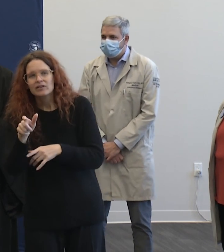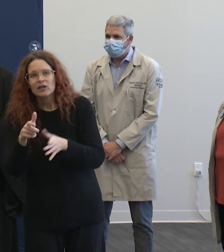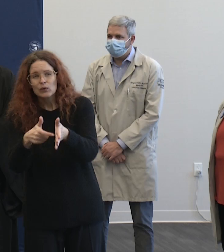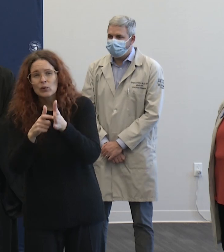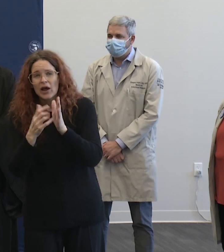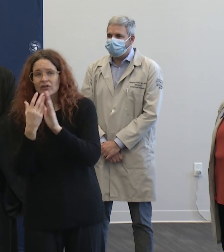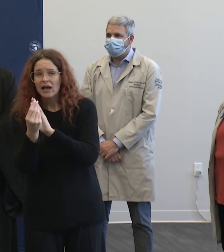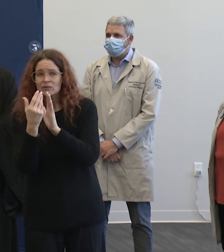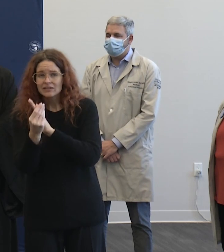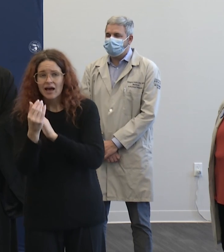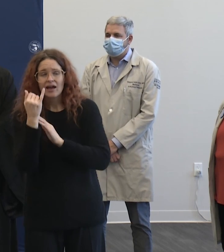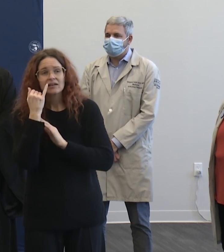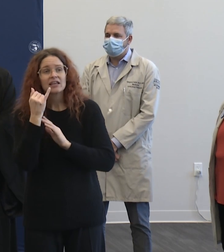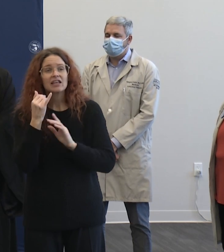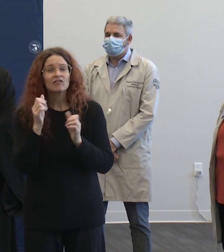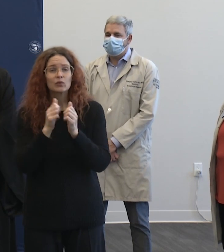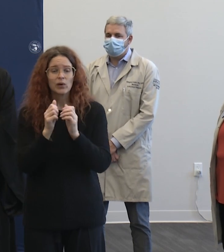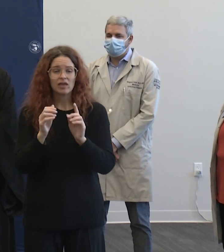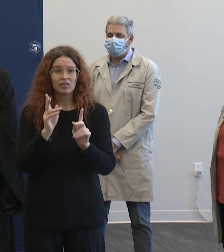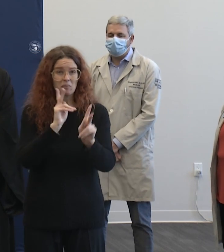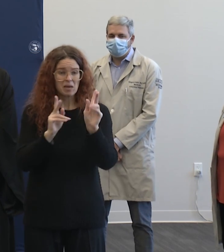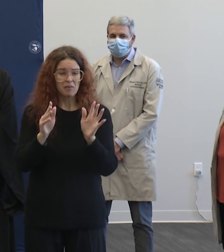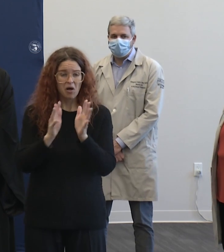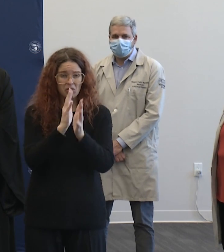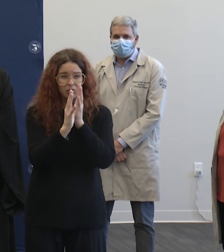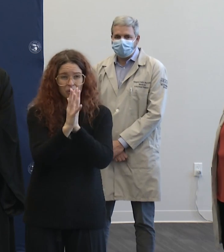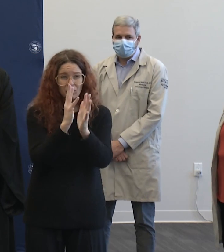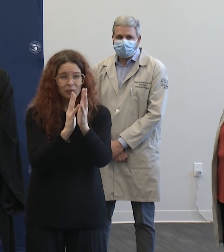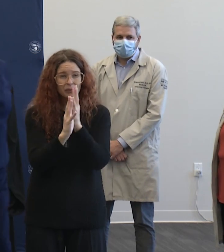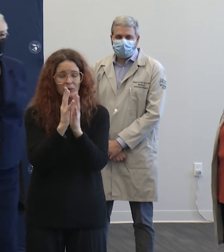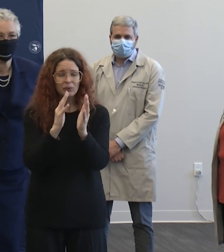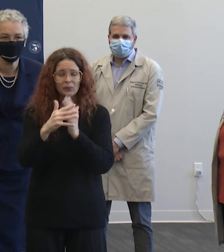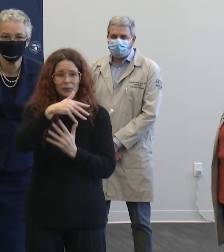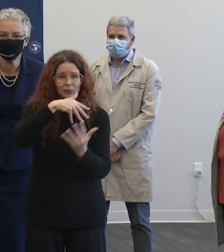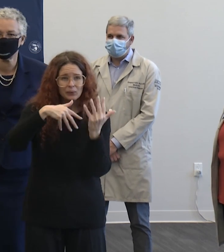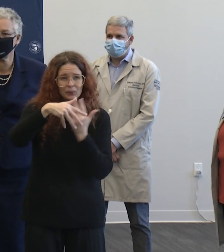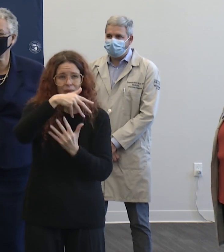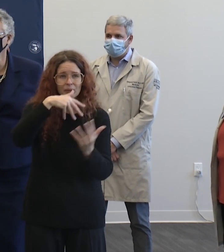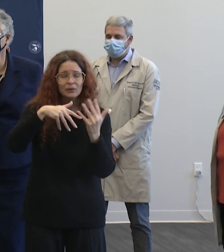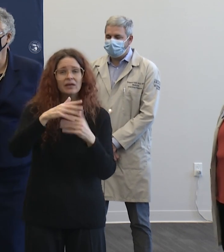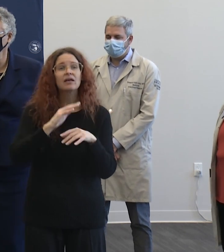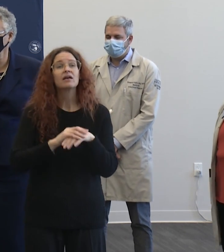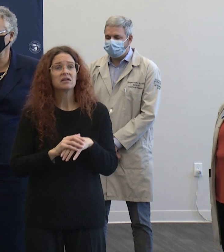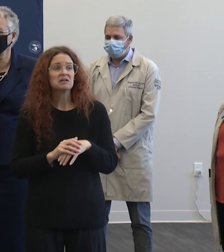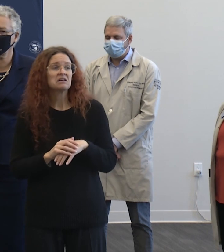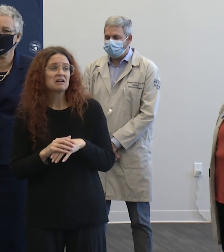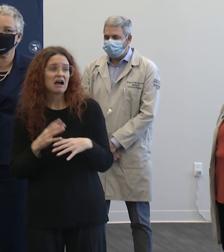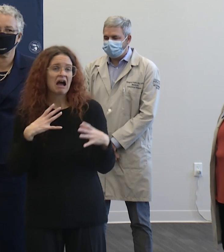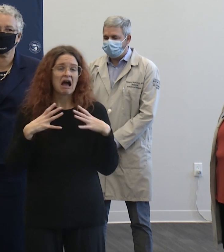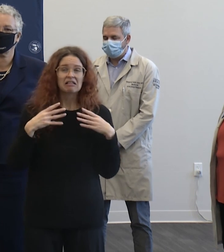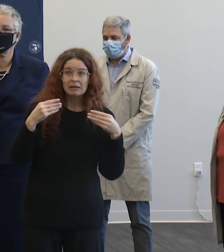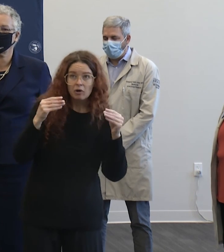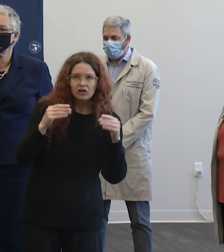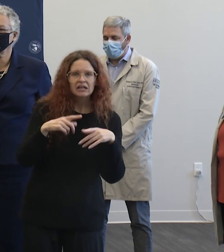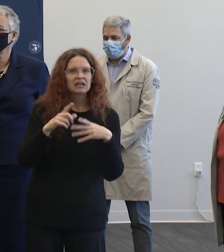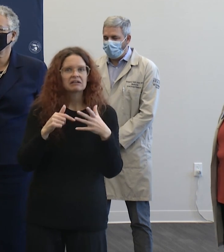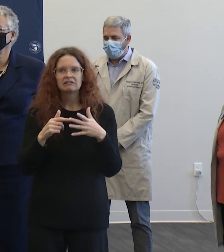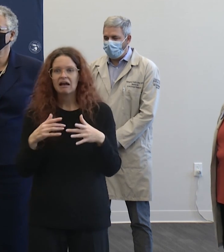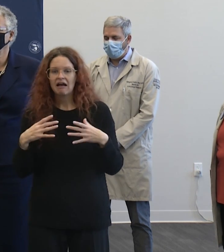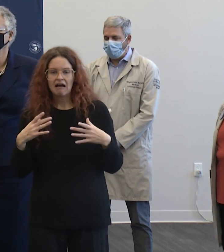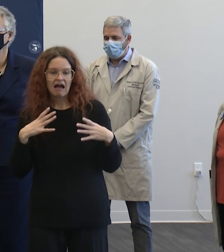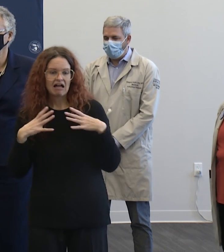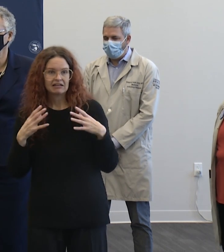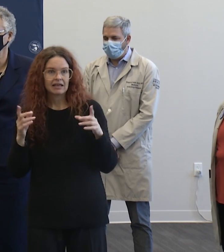outdoors, if you're going to be in that kind of an outdoor, close-packed situation of an event, a holiday market, a